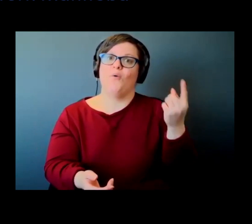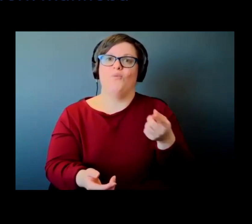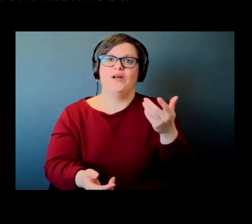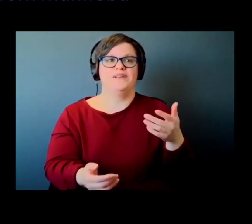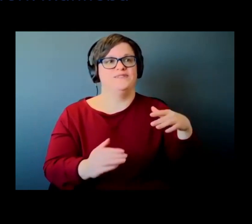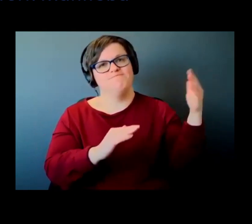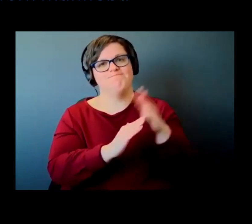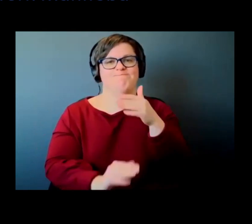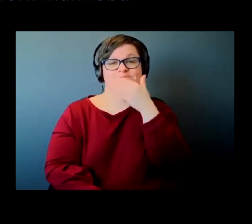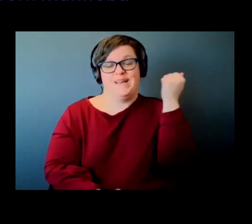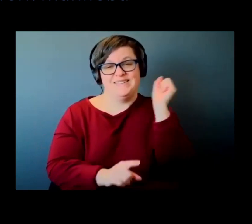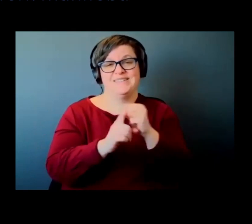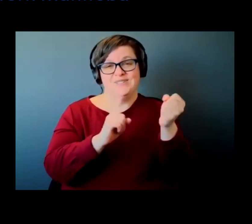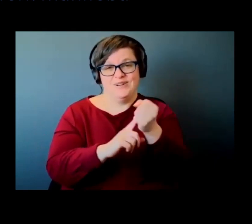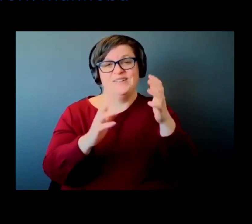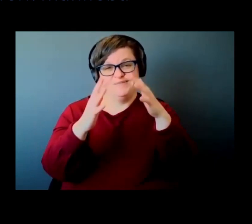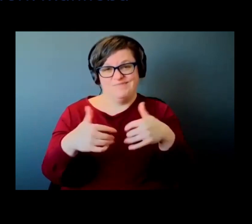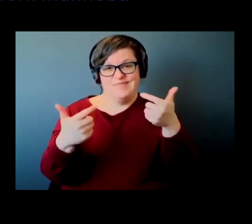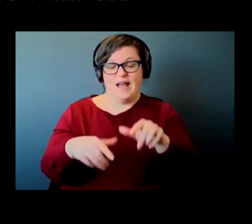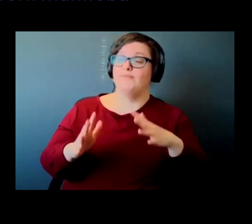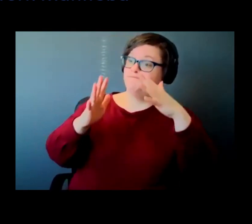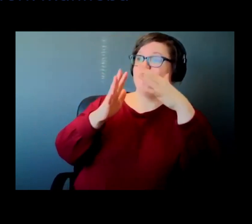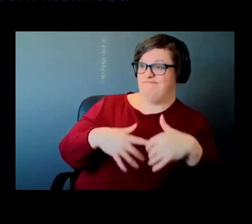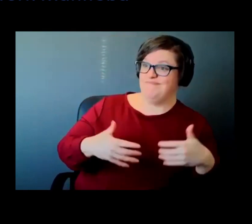Yeah, and So it's broken down a lot. yeah.